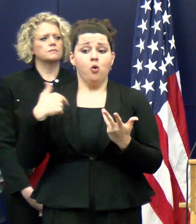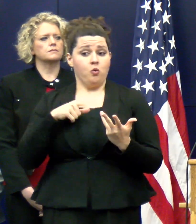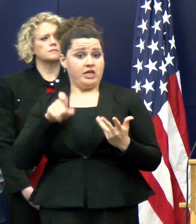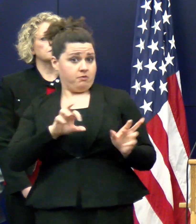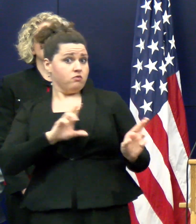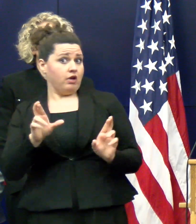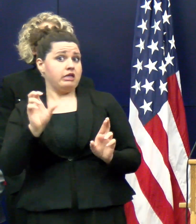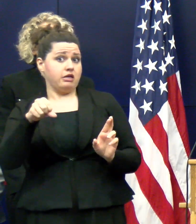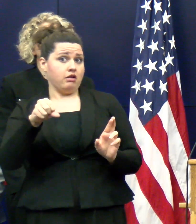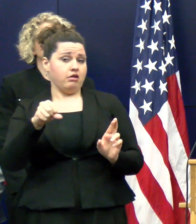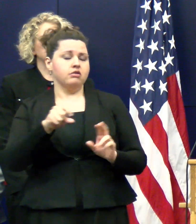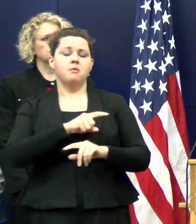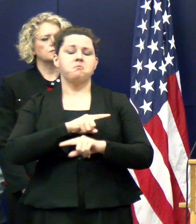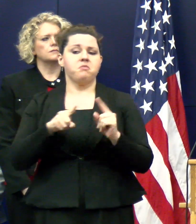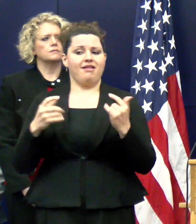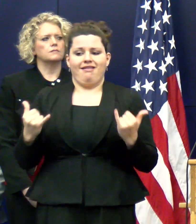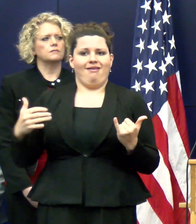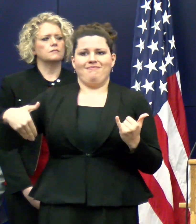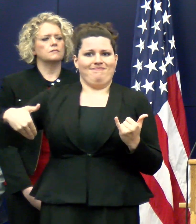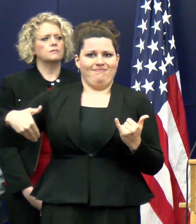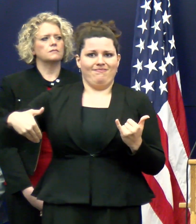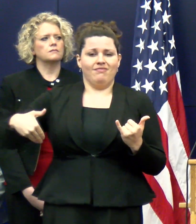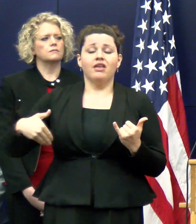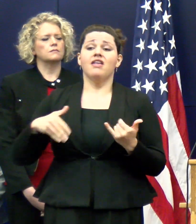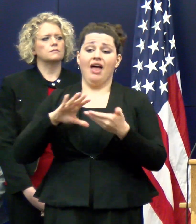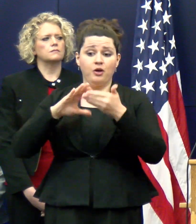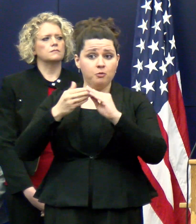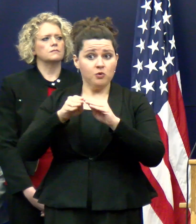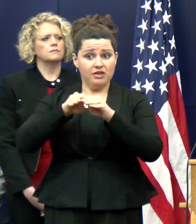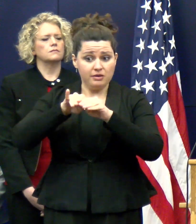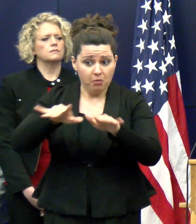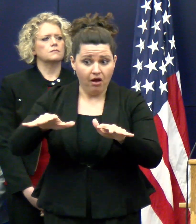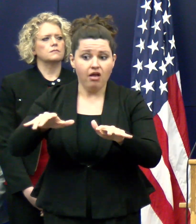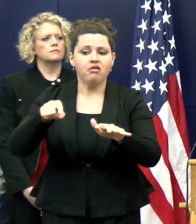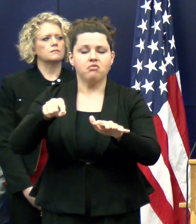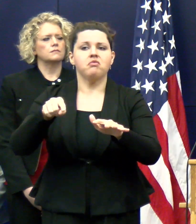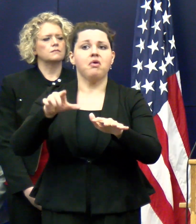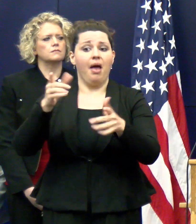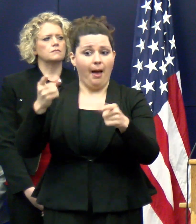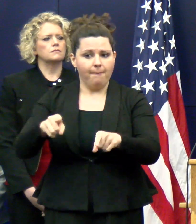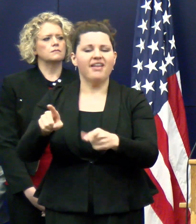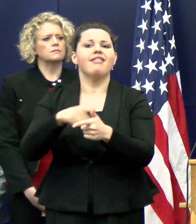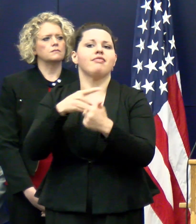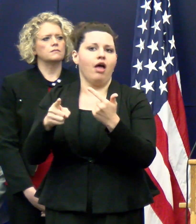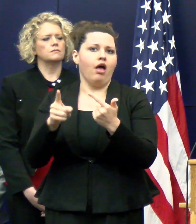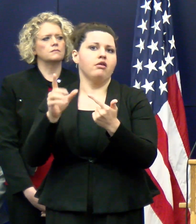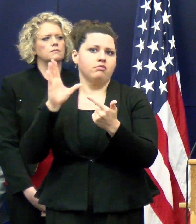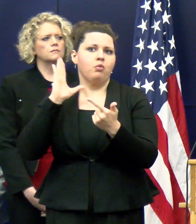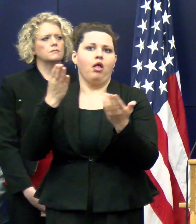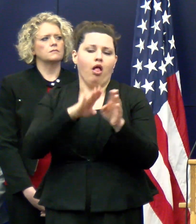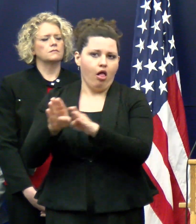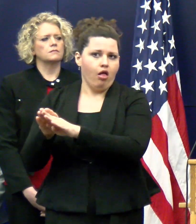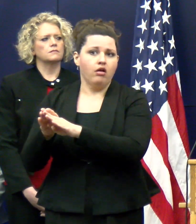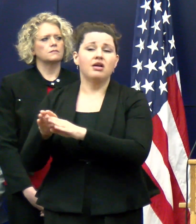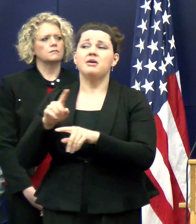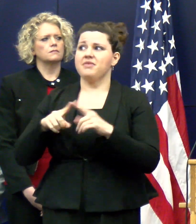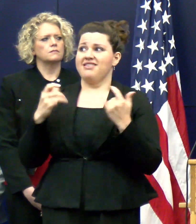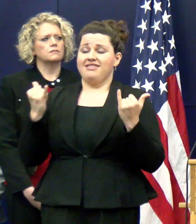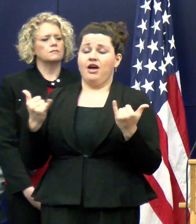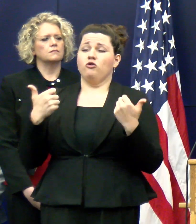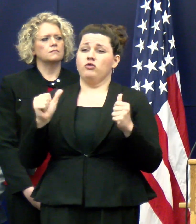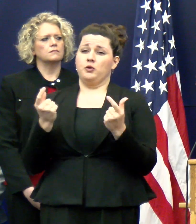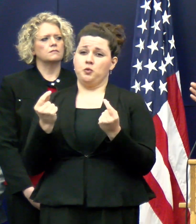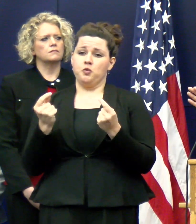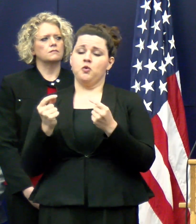that the community spread or the triggers that would identify that. But what we're trying to do is to push that